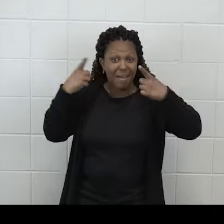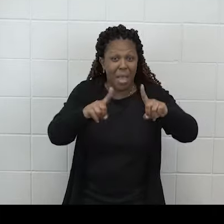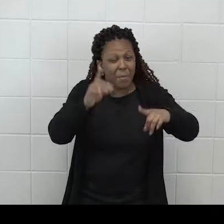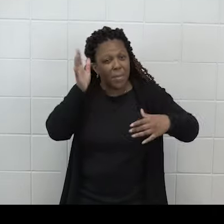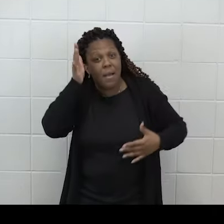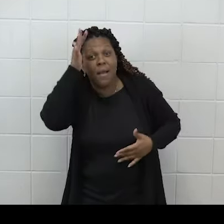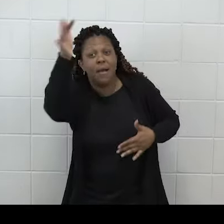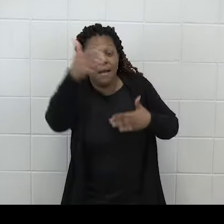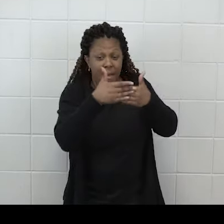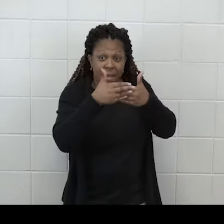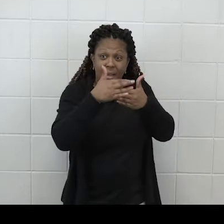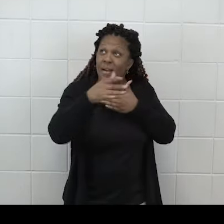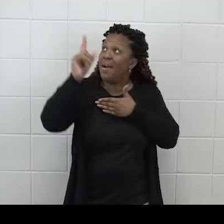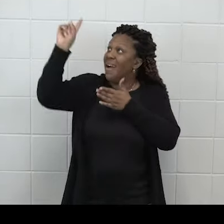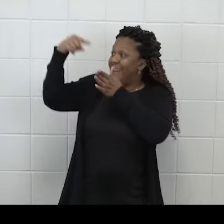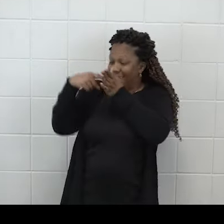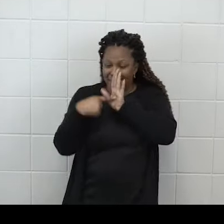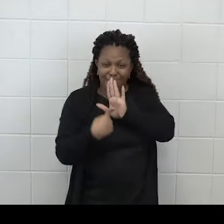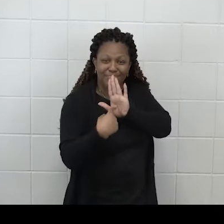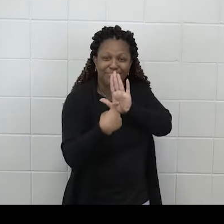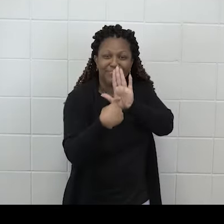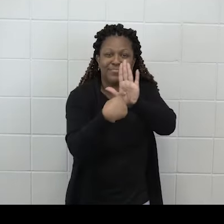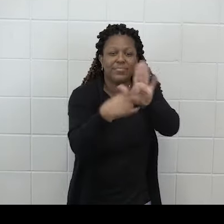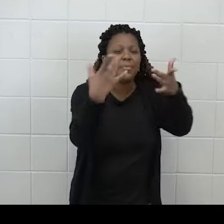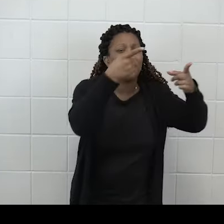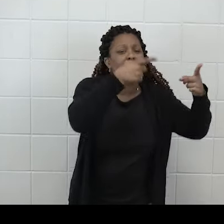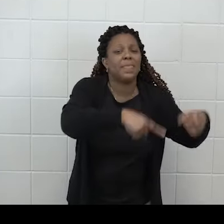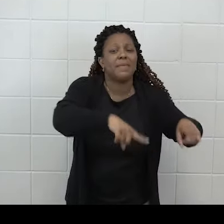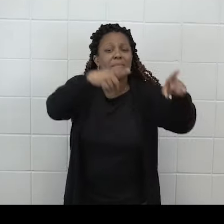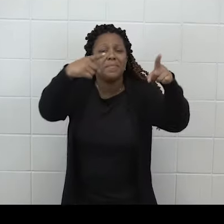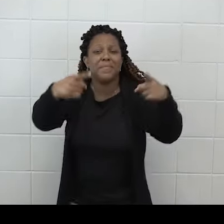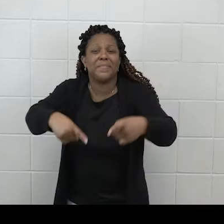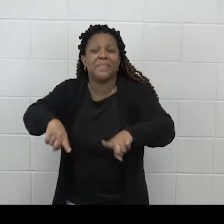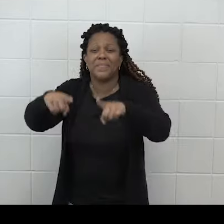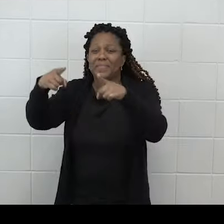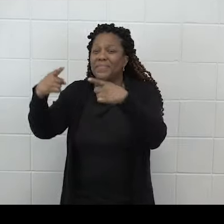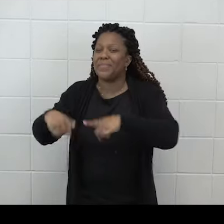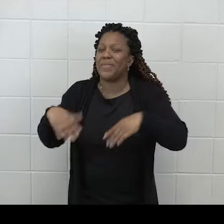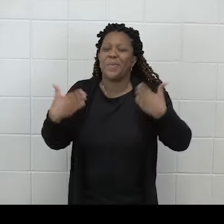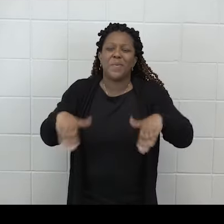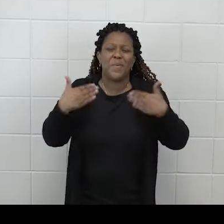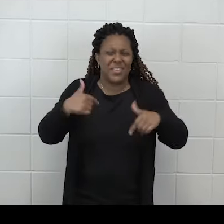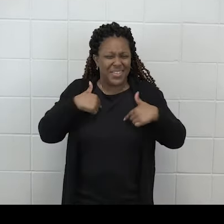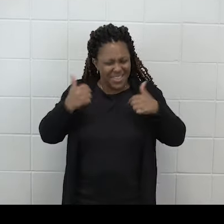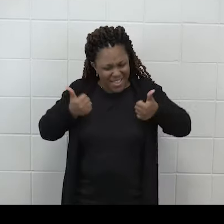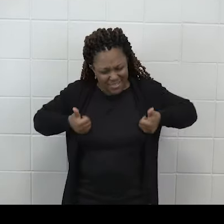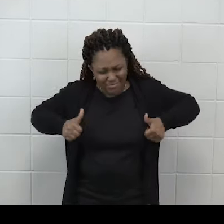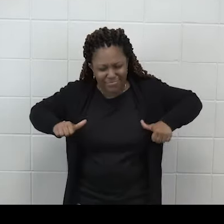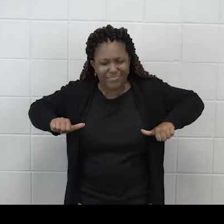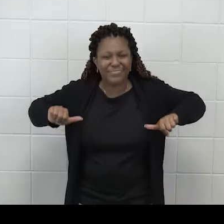desires revealed in me. So give myself away